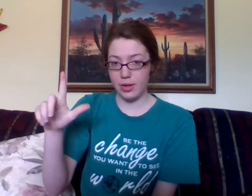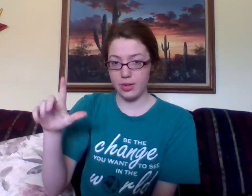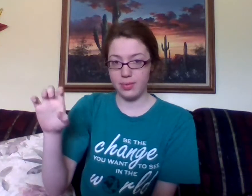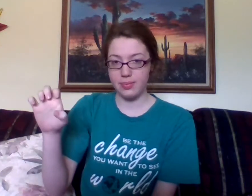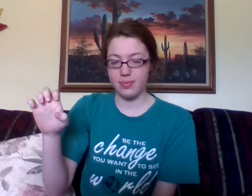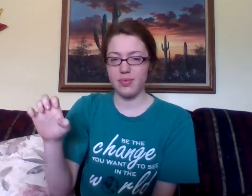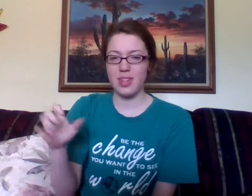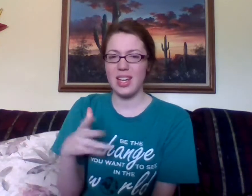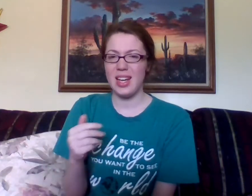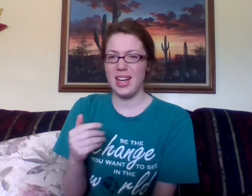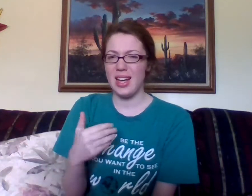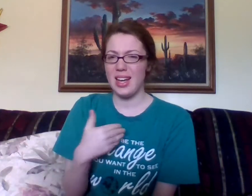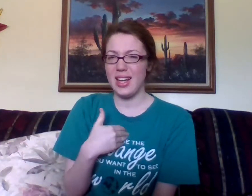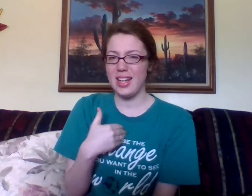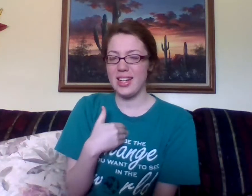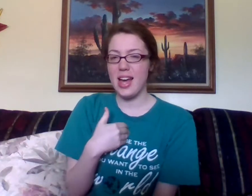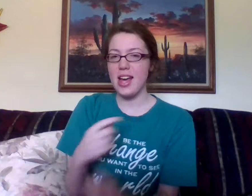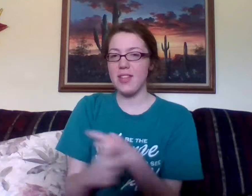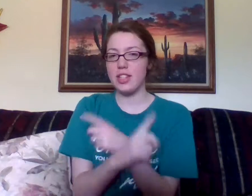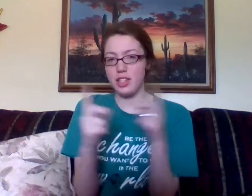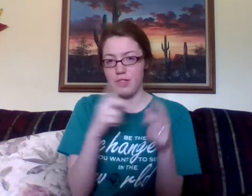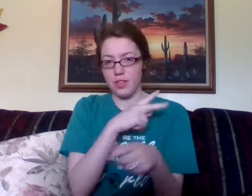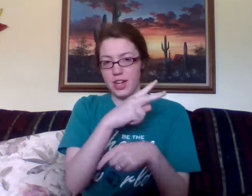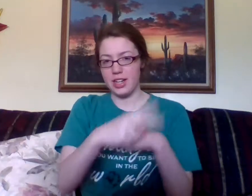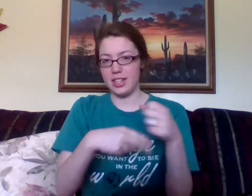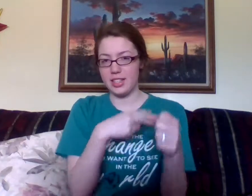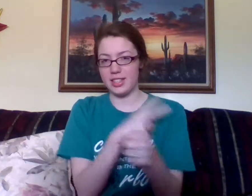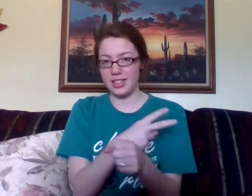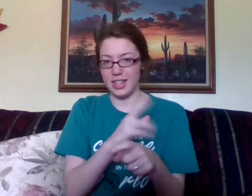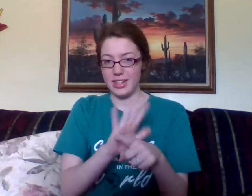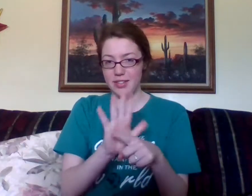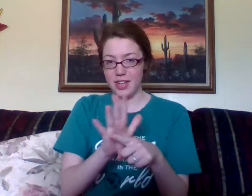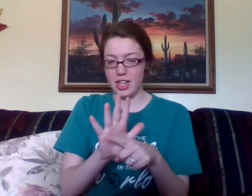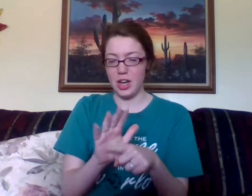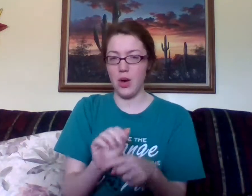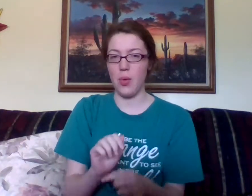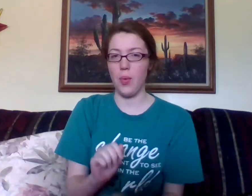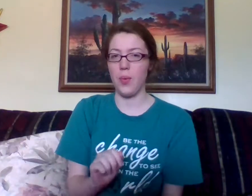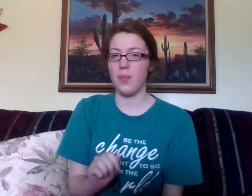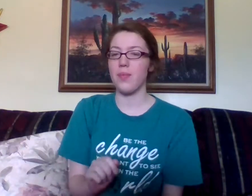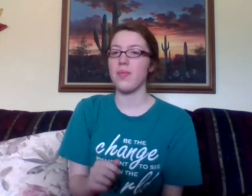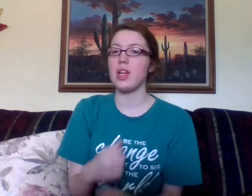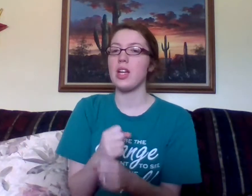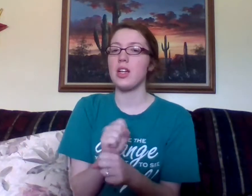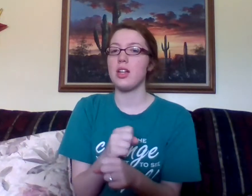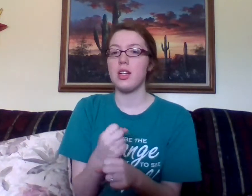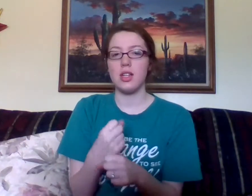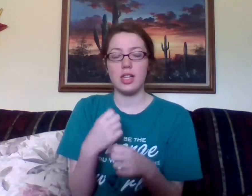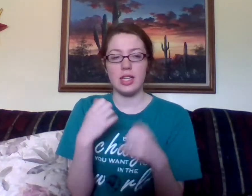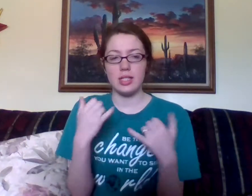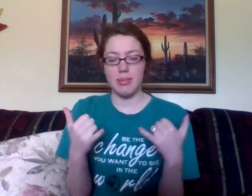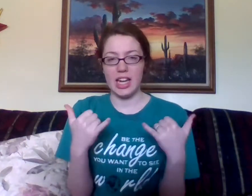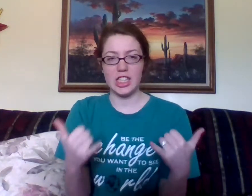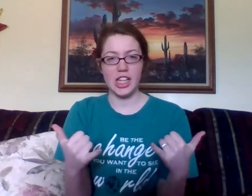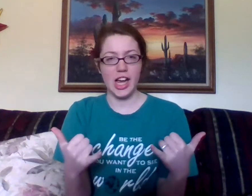Style, and I have a different kind of video to make